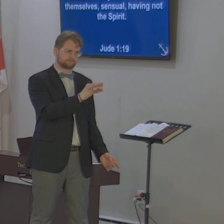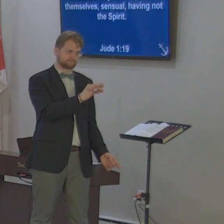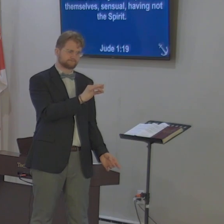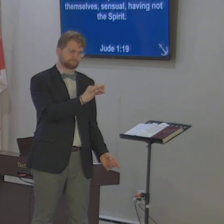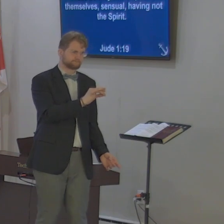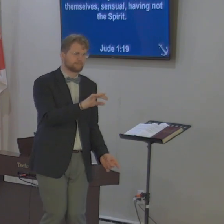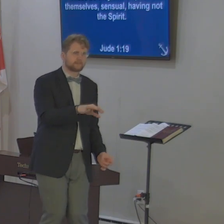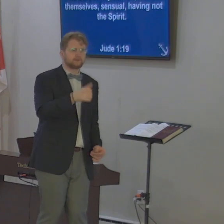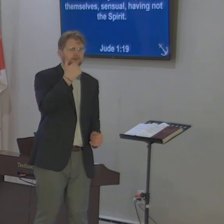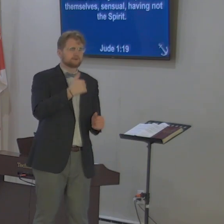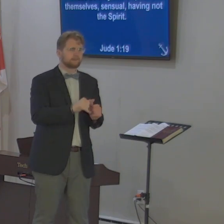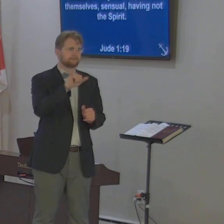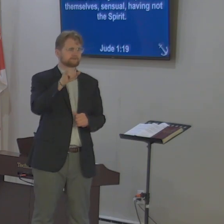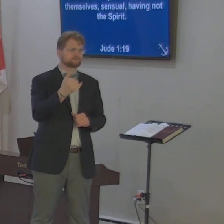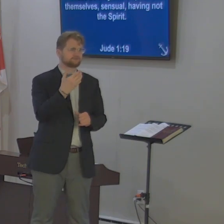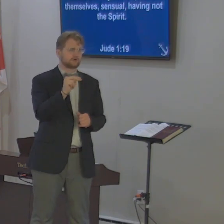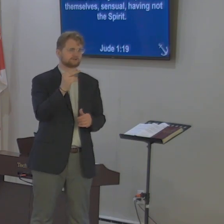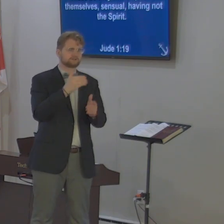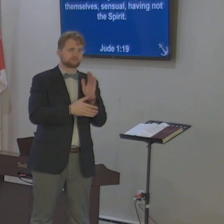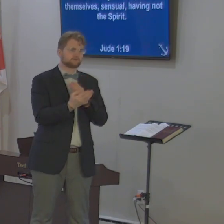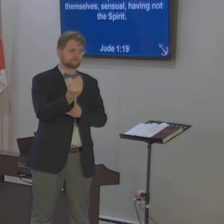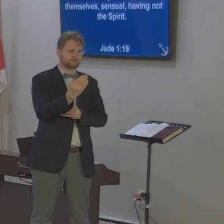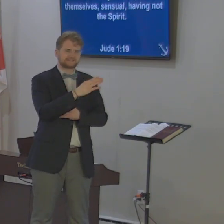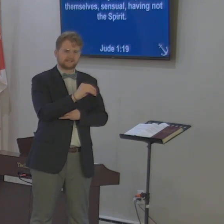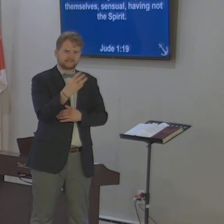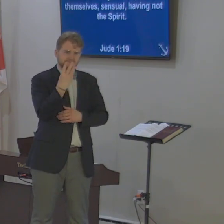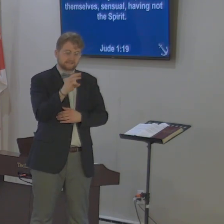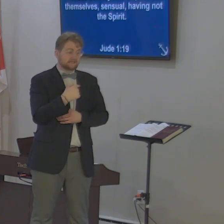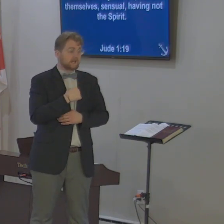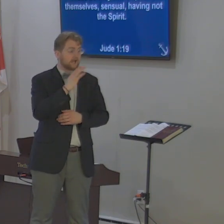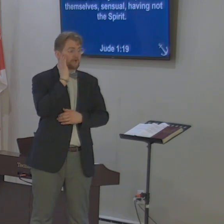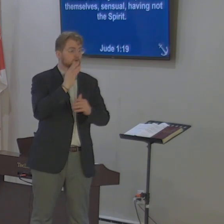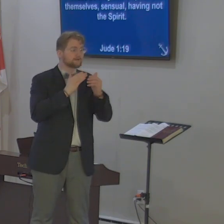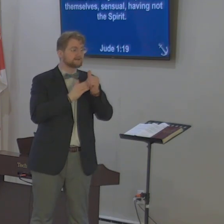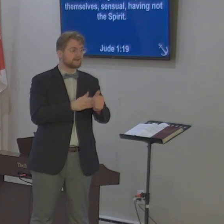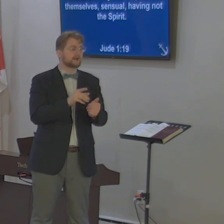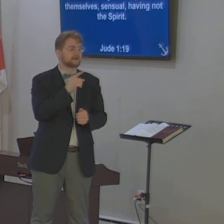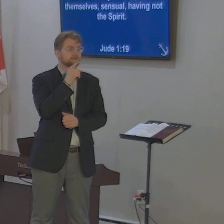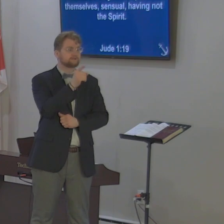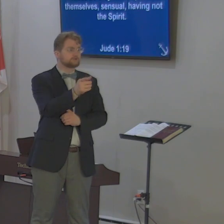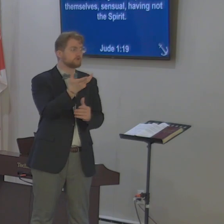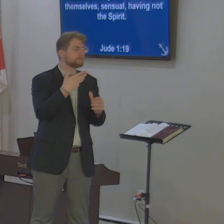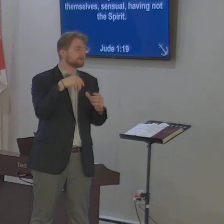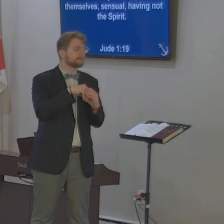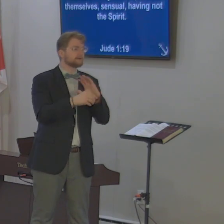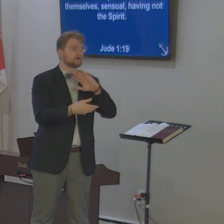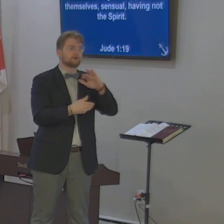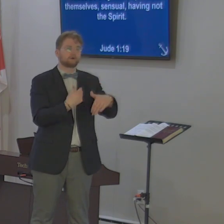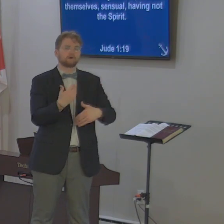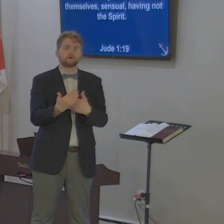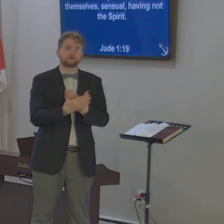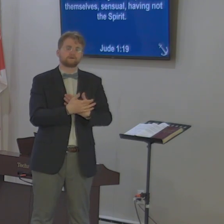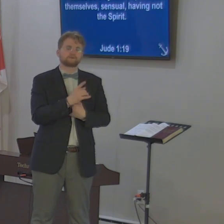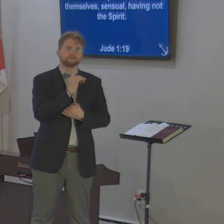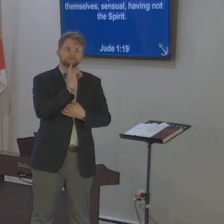Remember John 14 and 16, I will guide you what? In all truth.